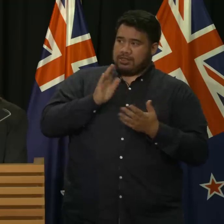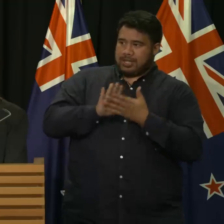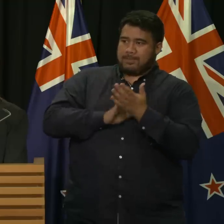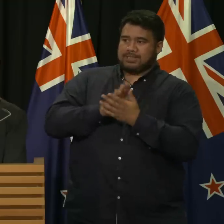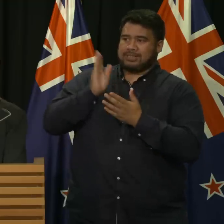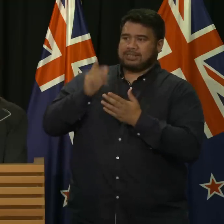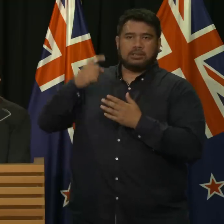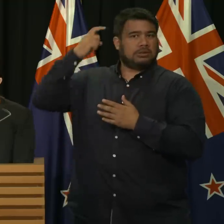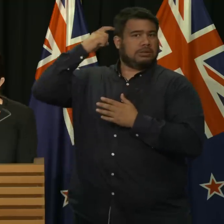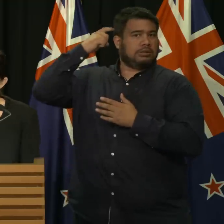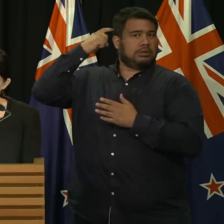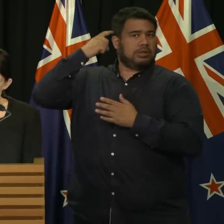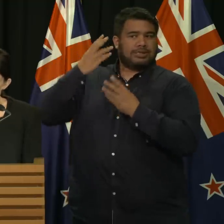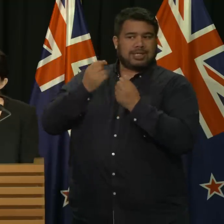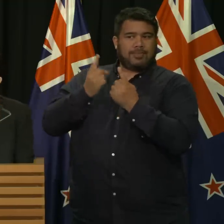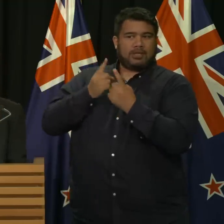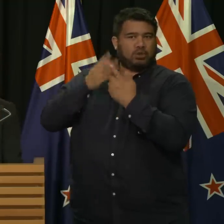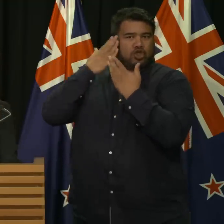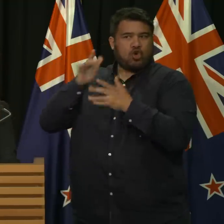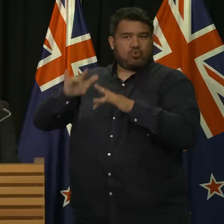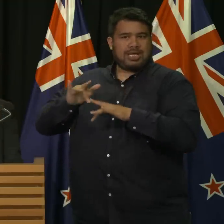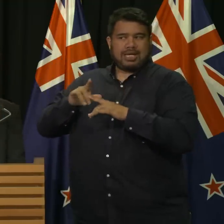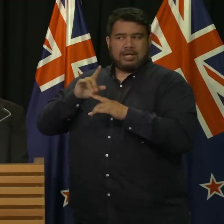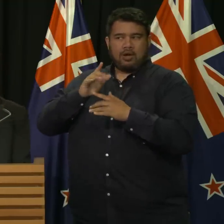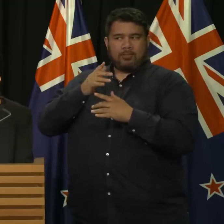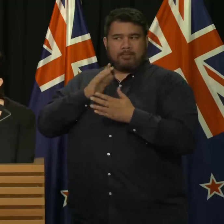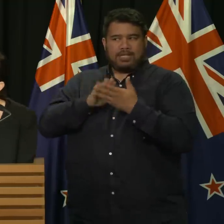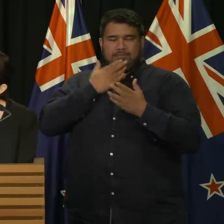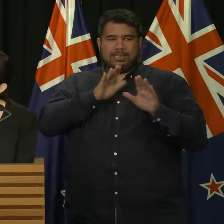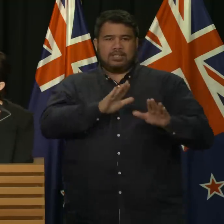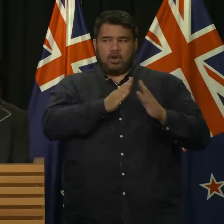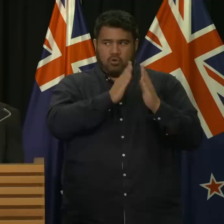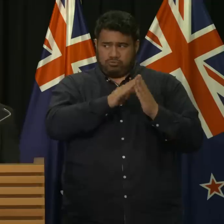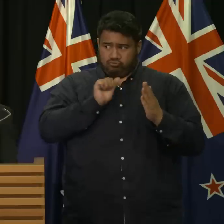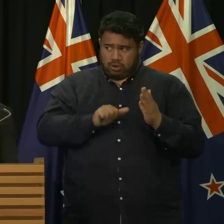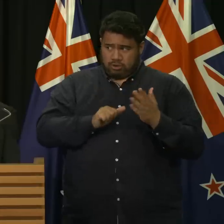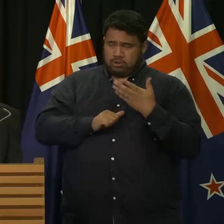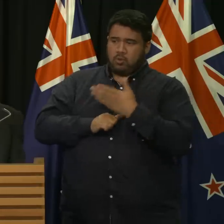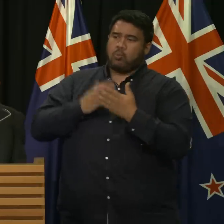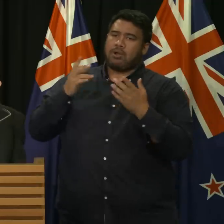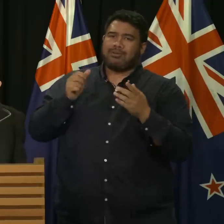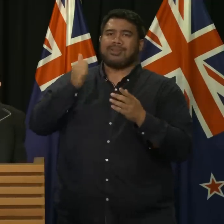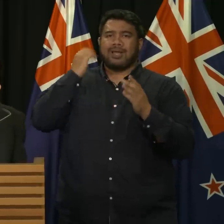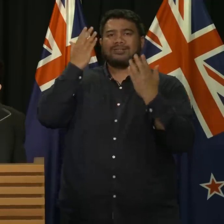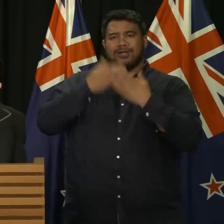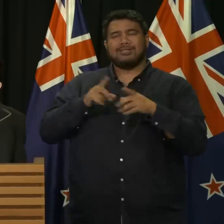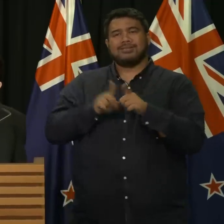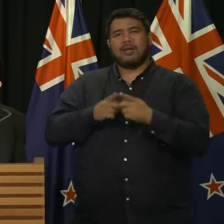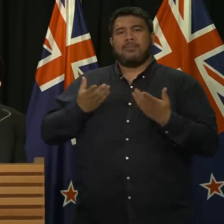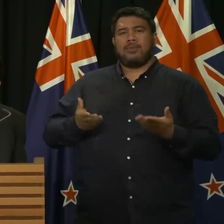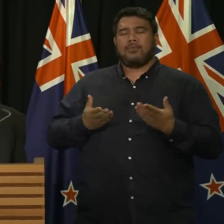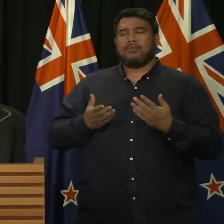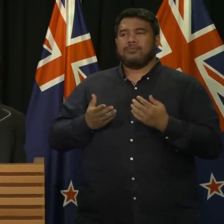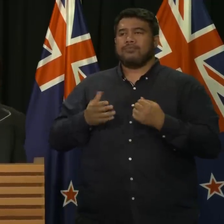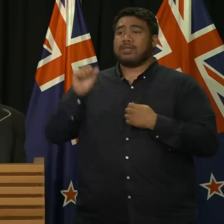few unknowns. Can you speak to the level of unknowns? Yeah, I just want to acknowledge again, as was the case last night, whilst